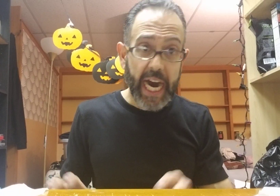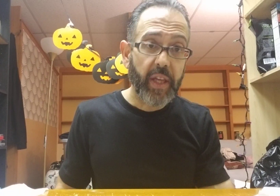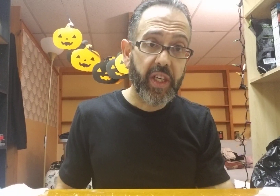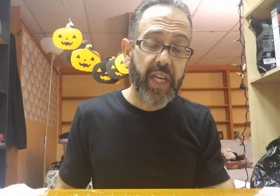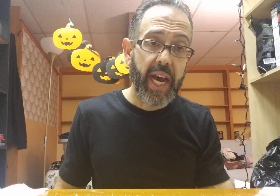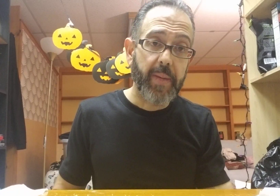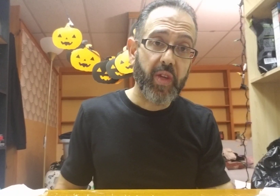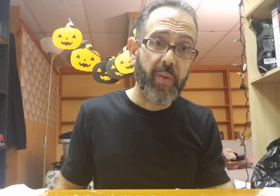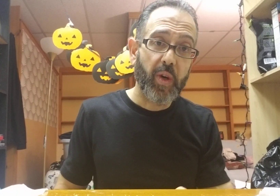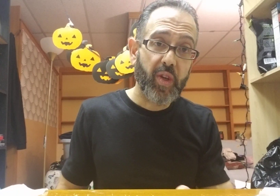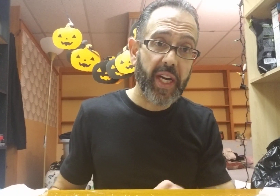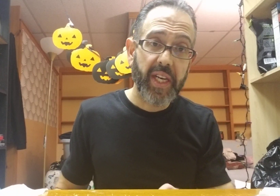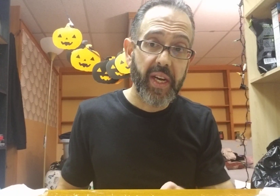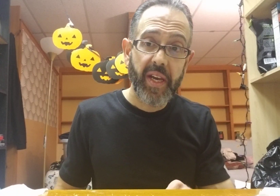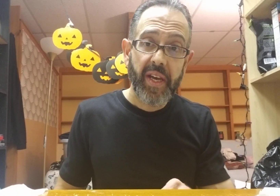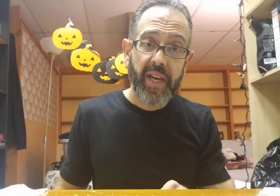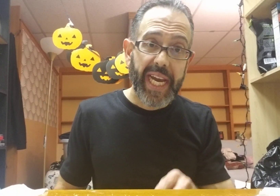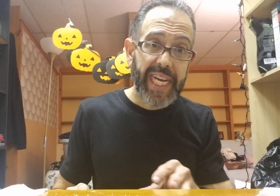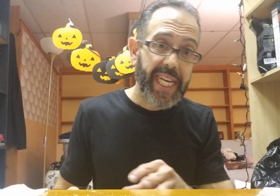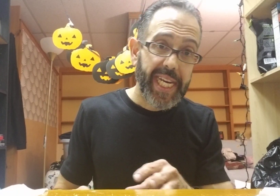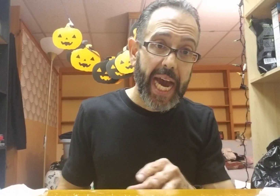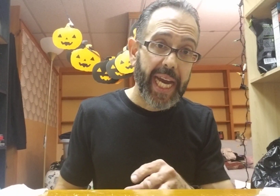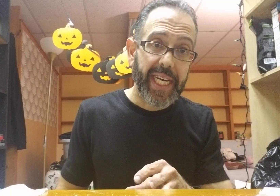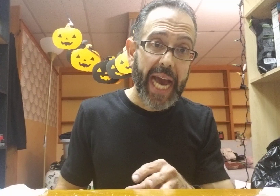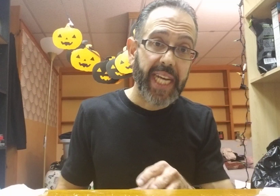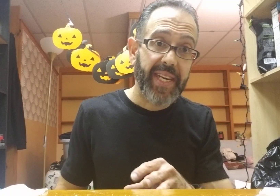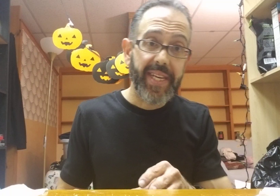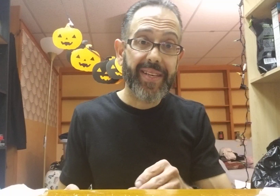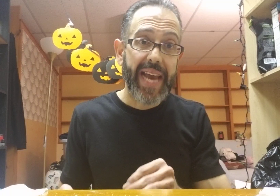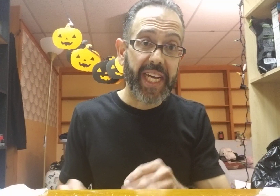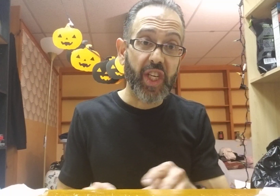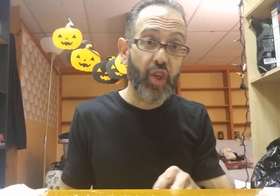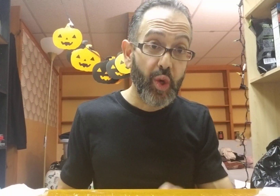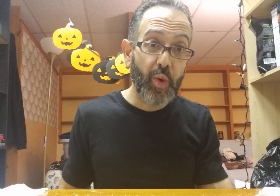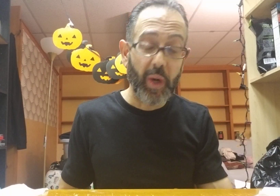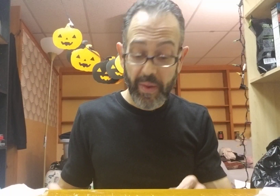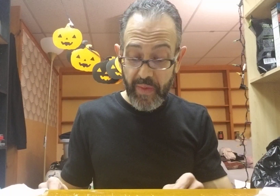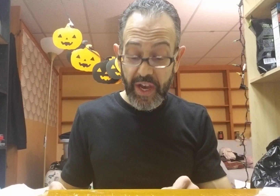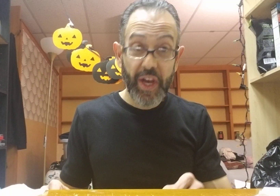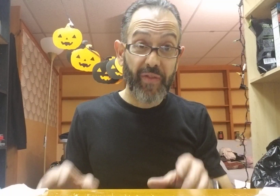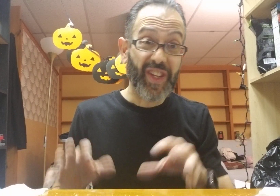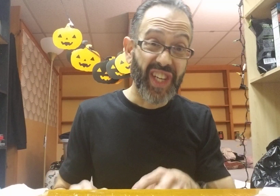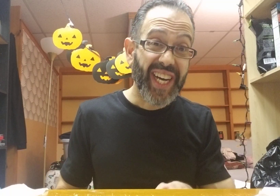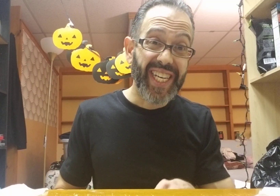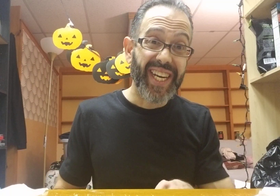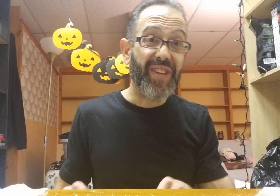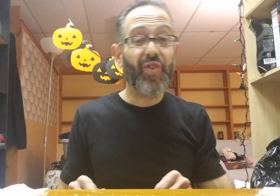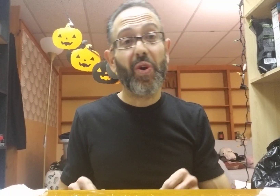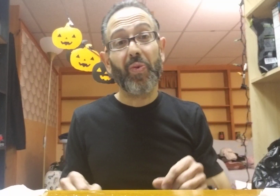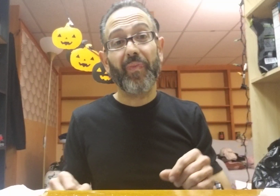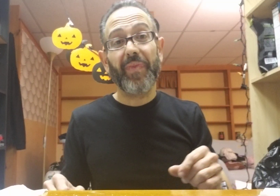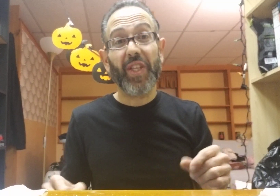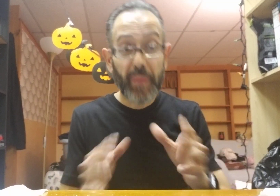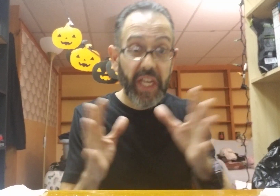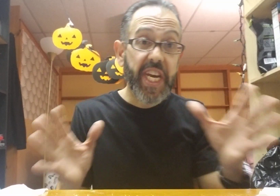college times, and we're talking 89, 90 to 92 for studying this. So it's been